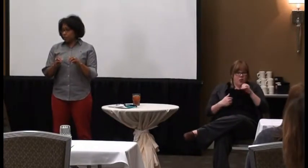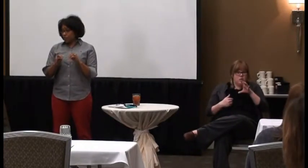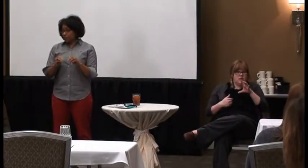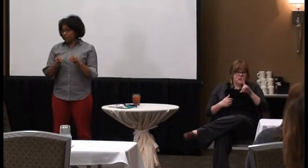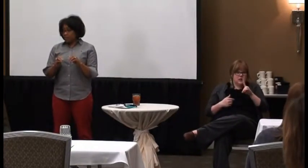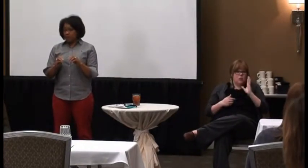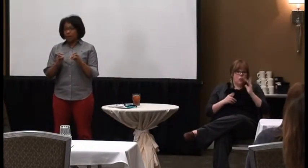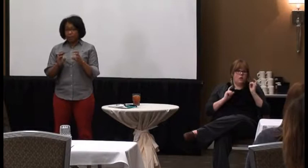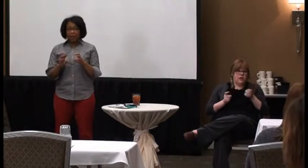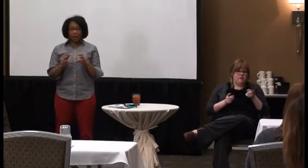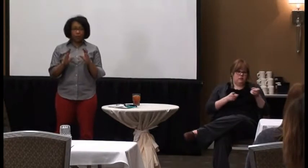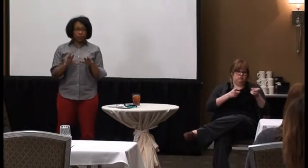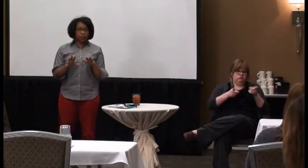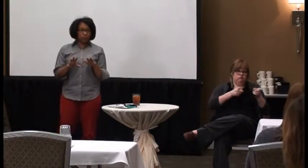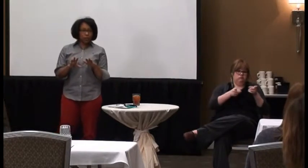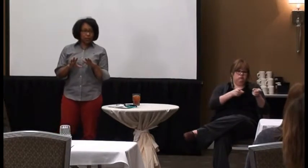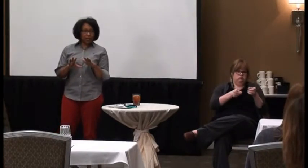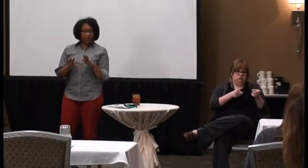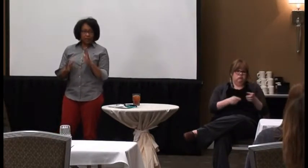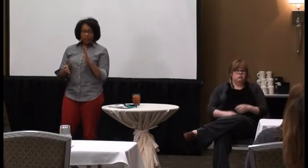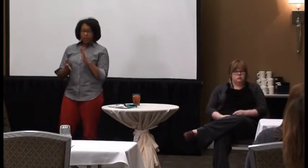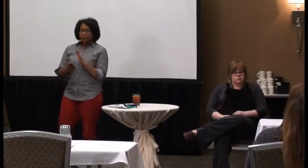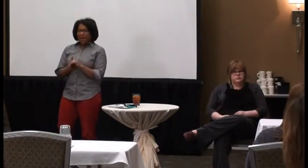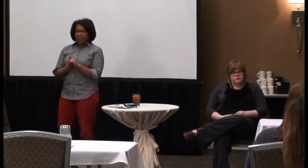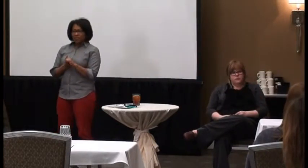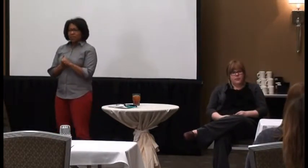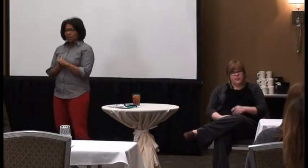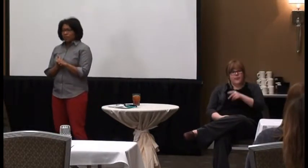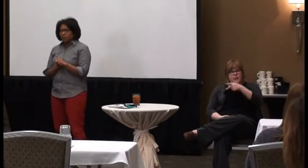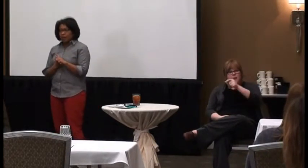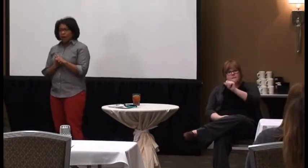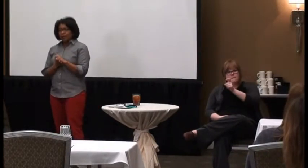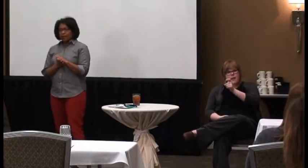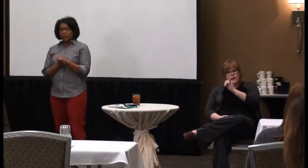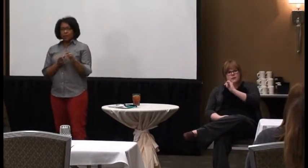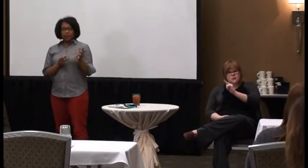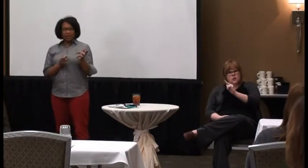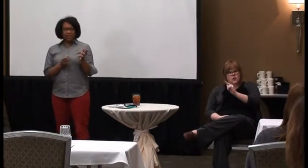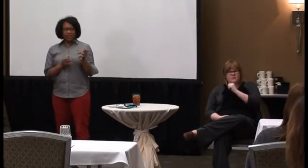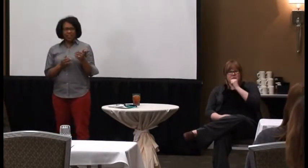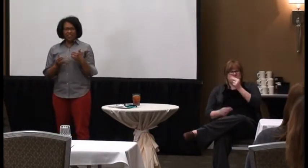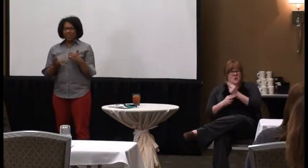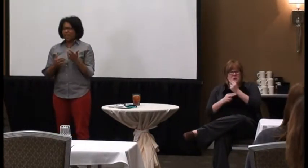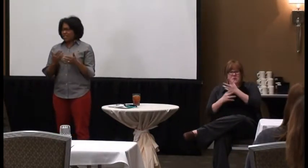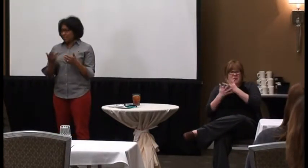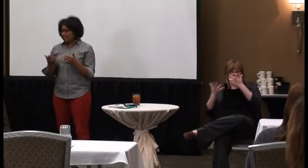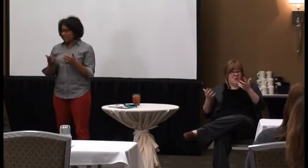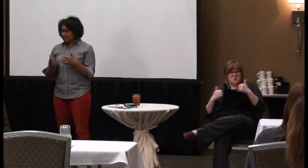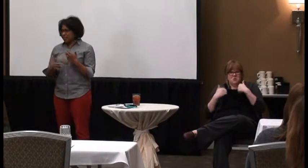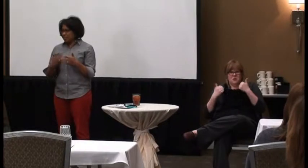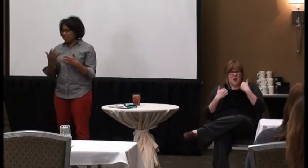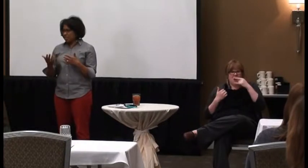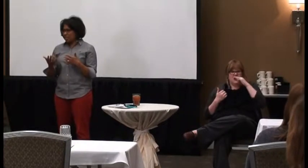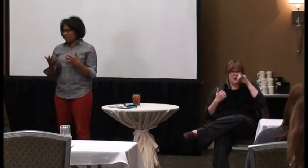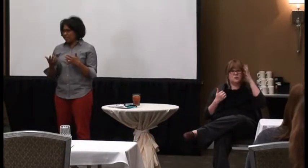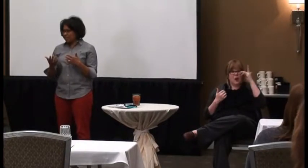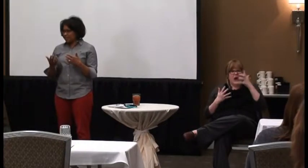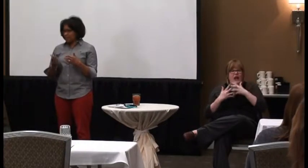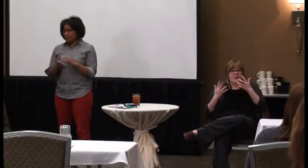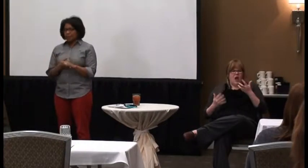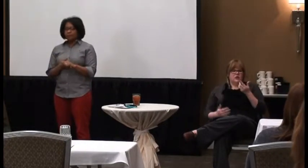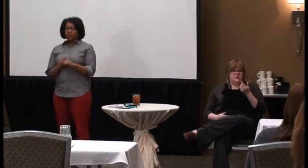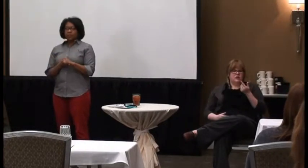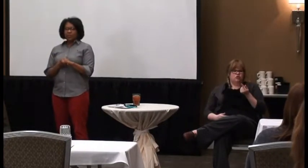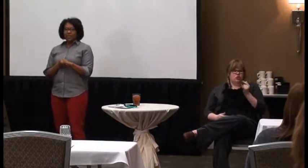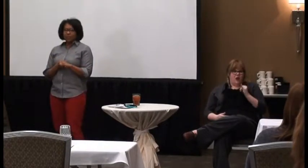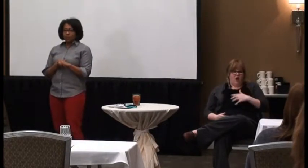early drugs when they first come out. Those were the targets. Paxil is not used a lot in young kids. It has a lot of side effects, a lot of GI side